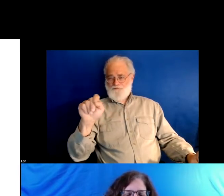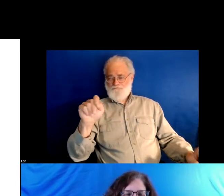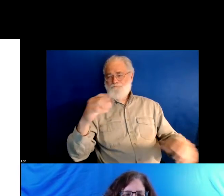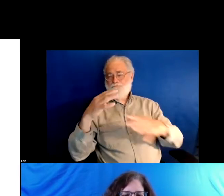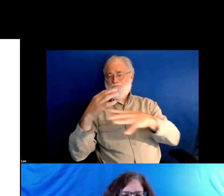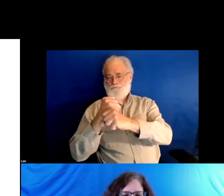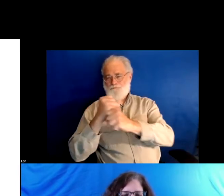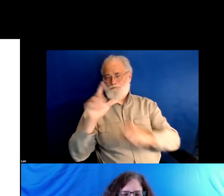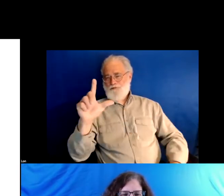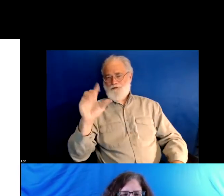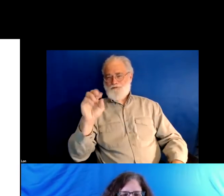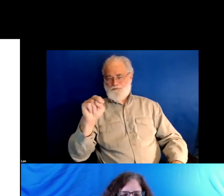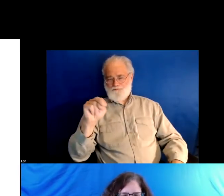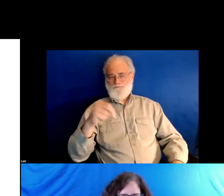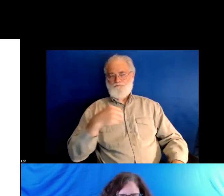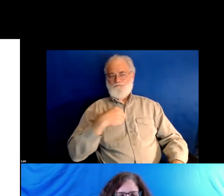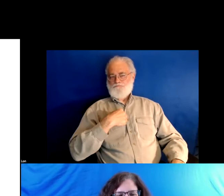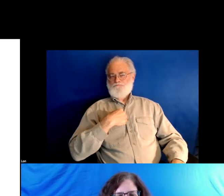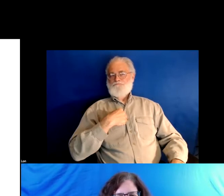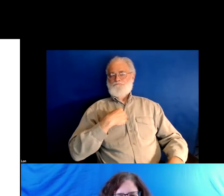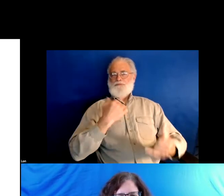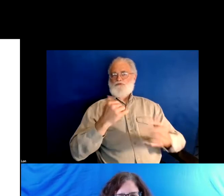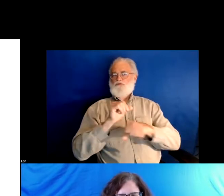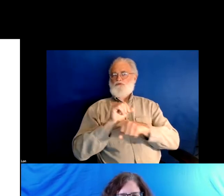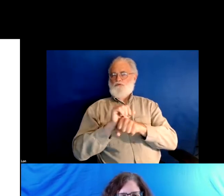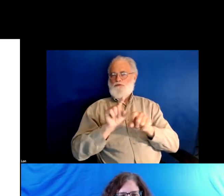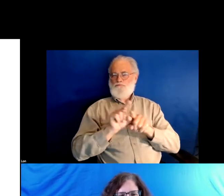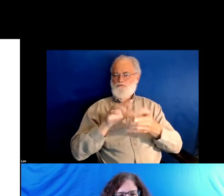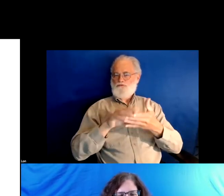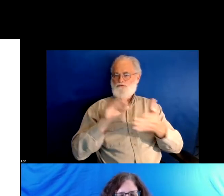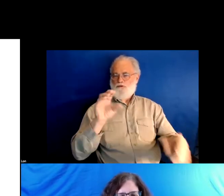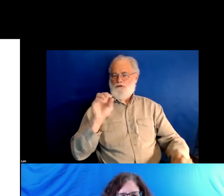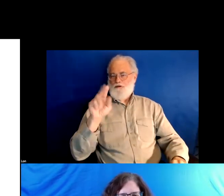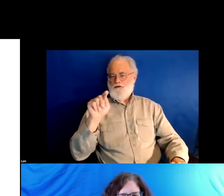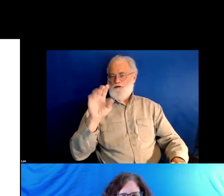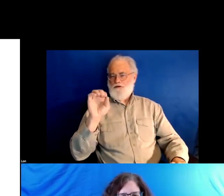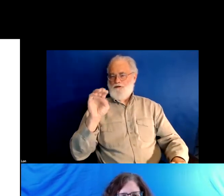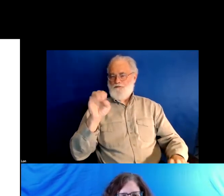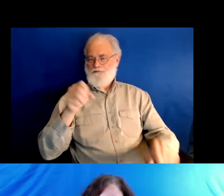I'm Marlon Kuntz. Everybody calls me Lon.